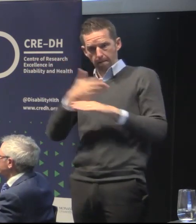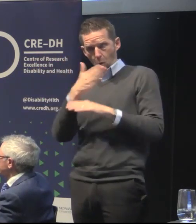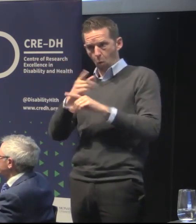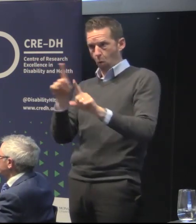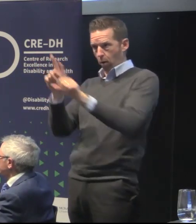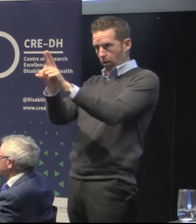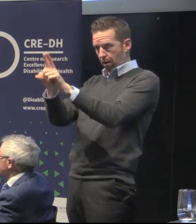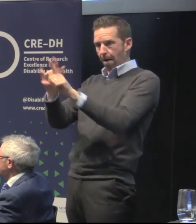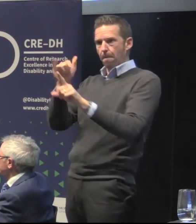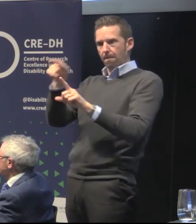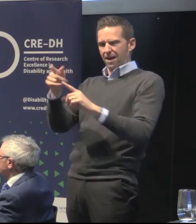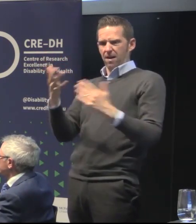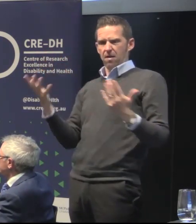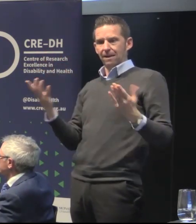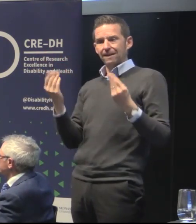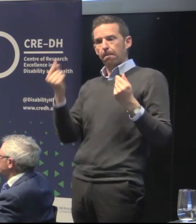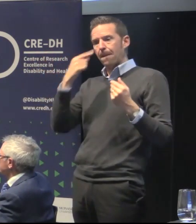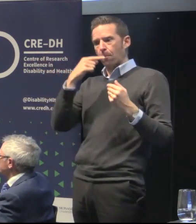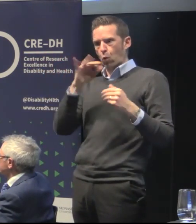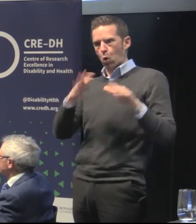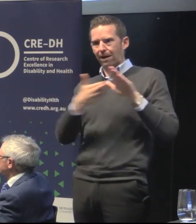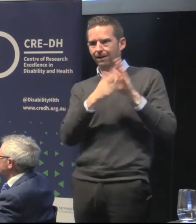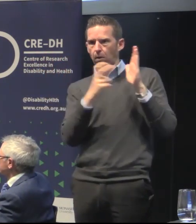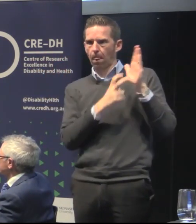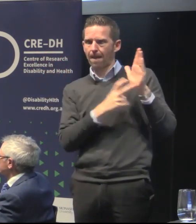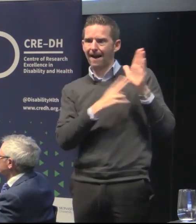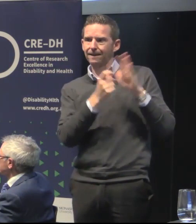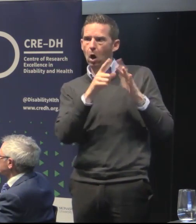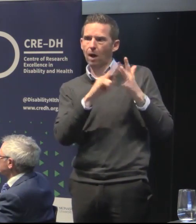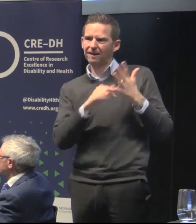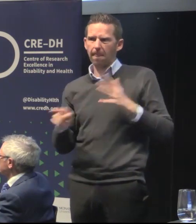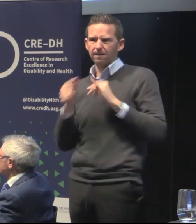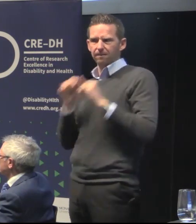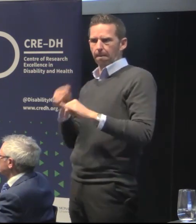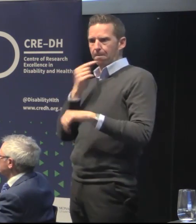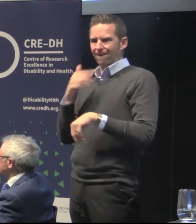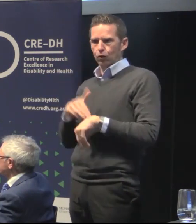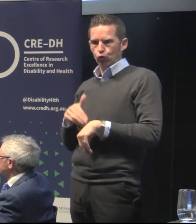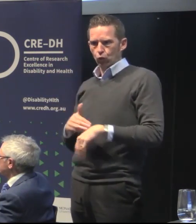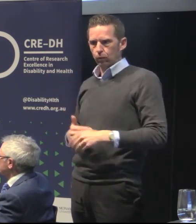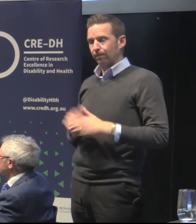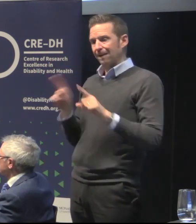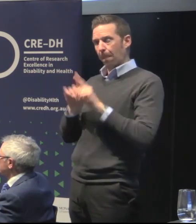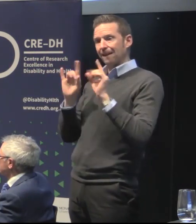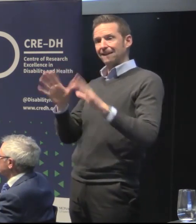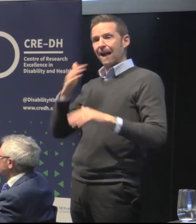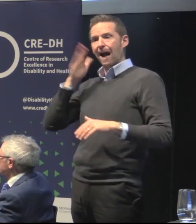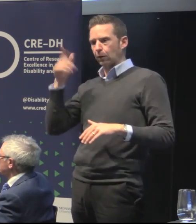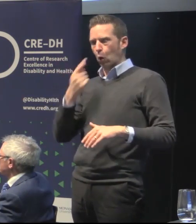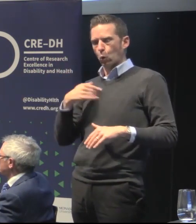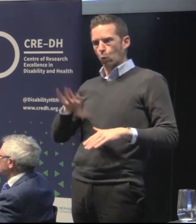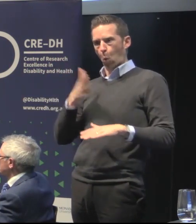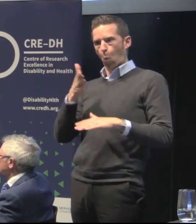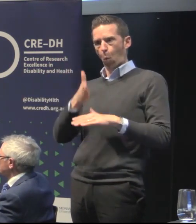in unions at all. So I do think there are some issues there. I, as I said at the start of the talk, do not want to see